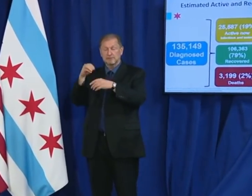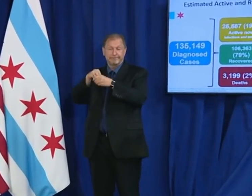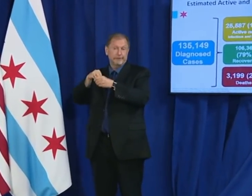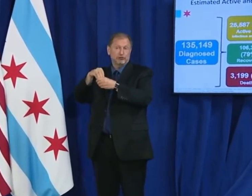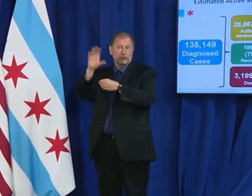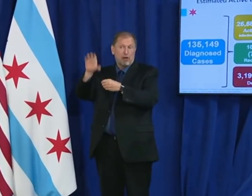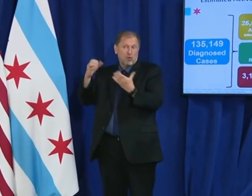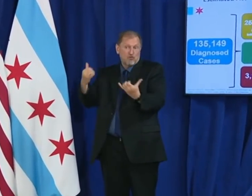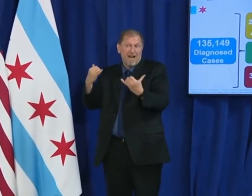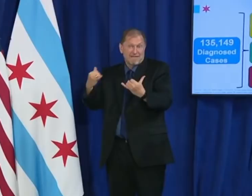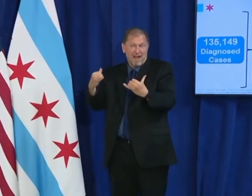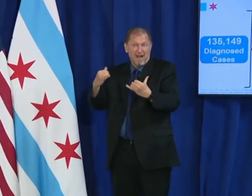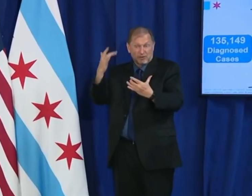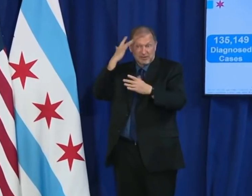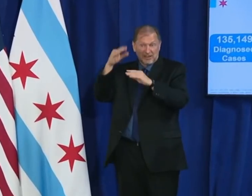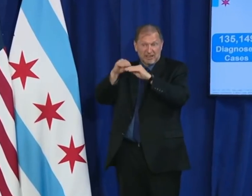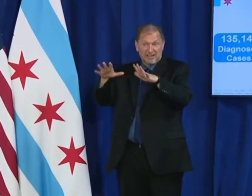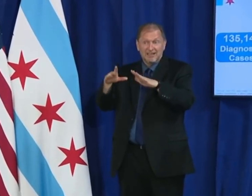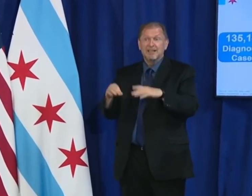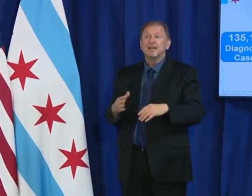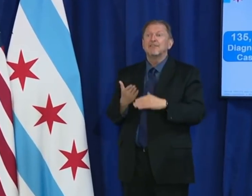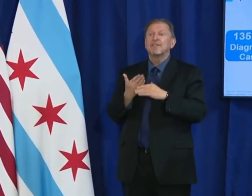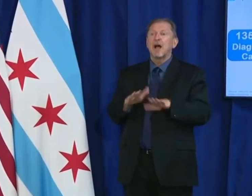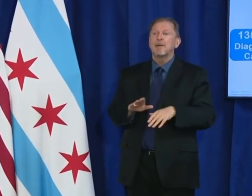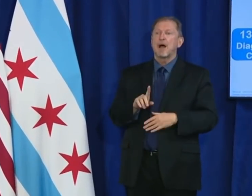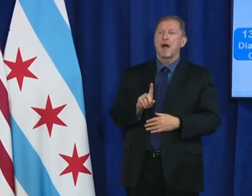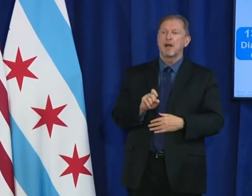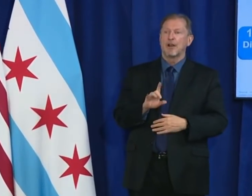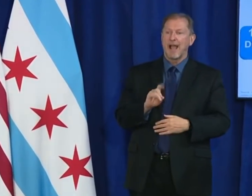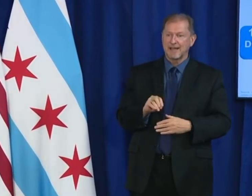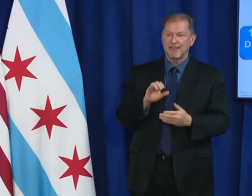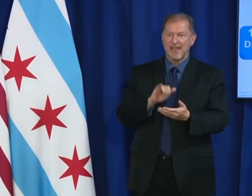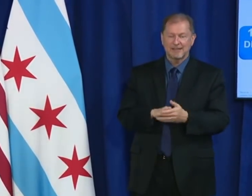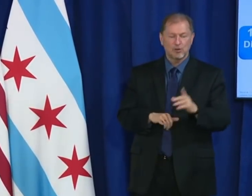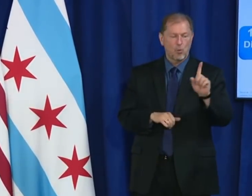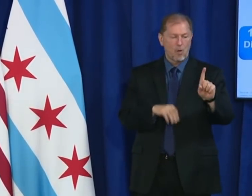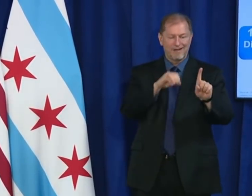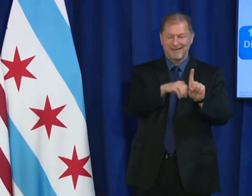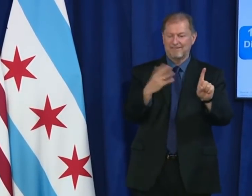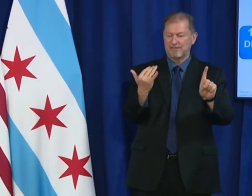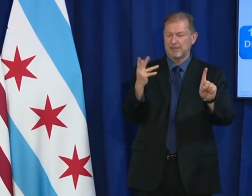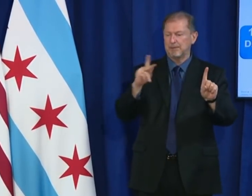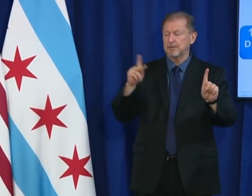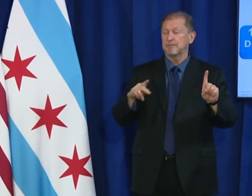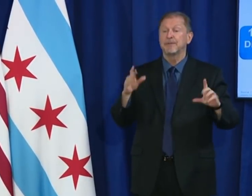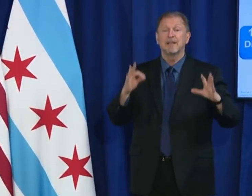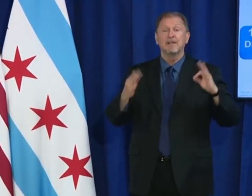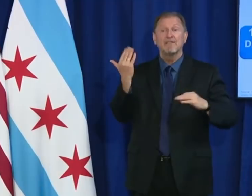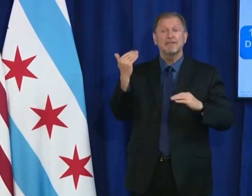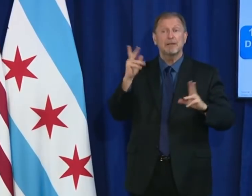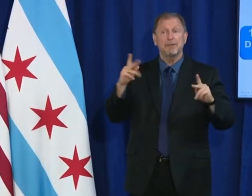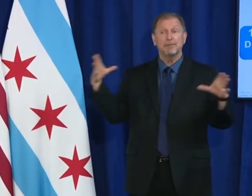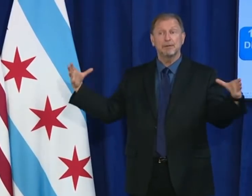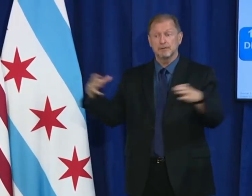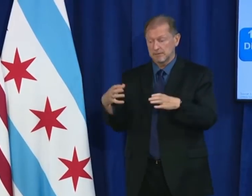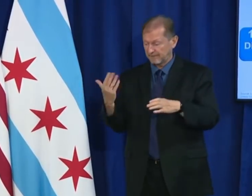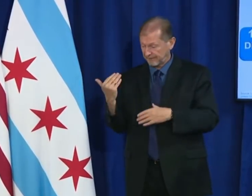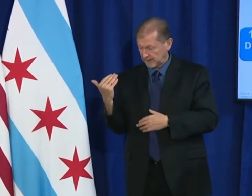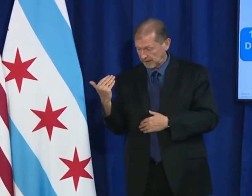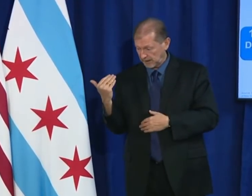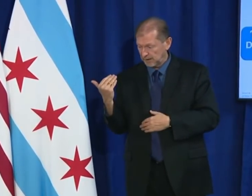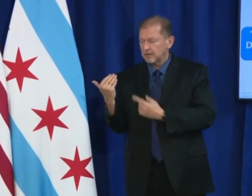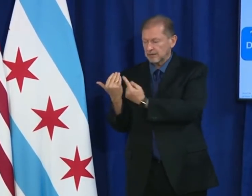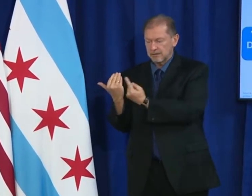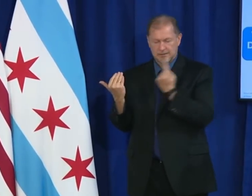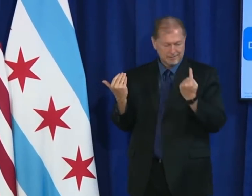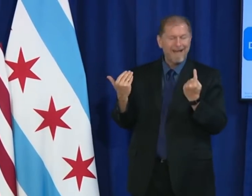by 180,000, that gets you 1 in 15 Chicagoans. So unfortunately, I do not think that is an overstretch. It is